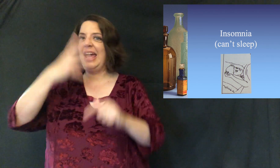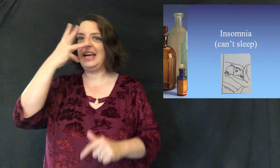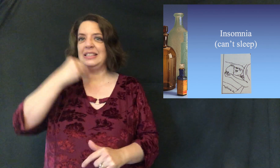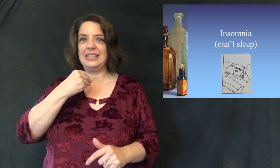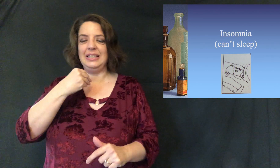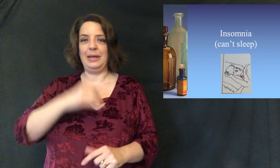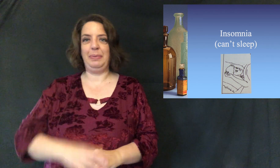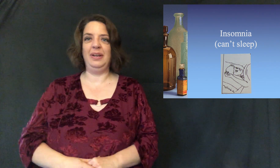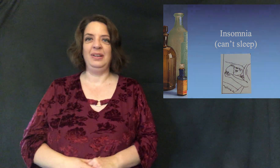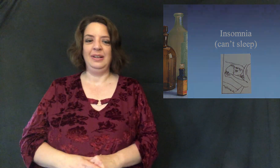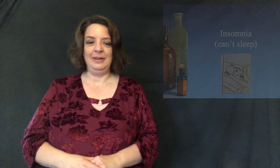can't sleep.